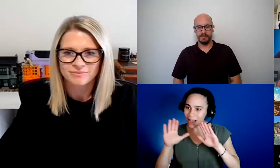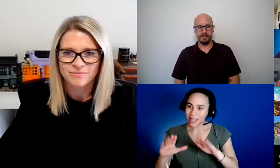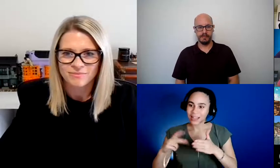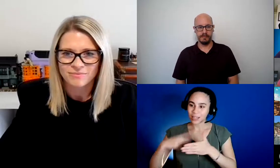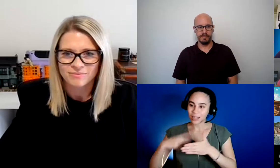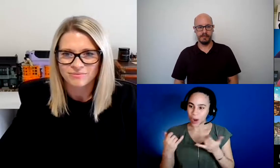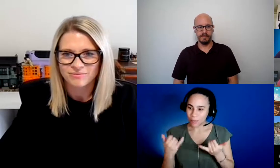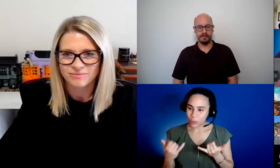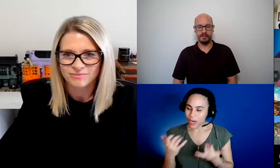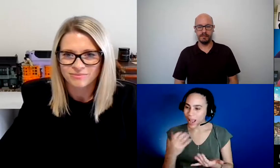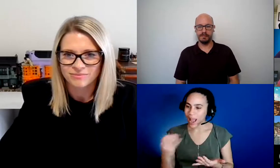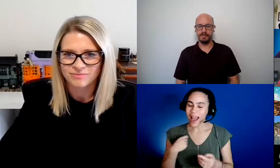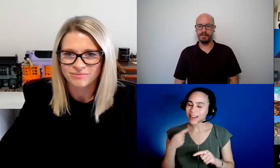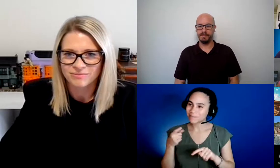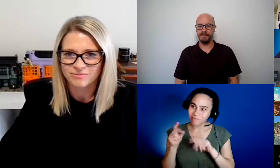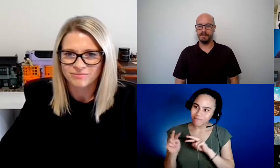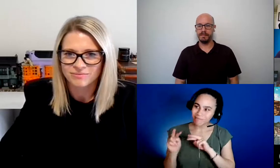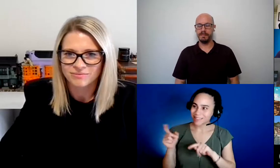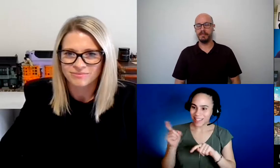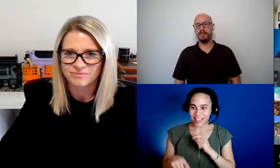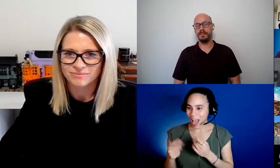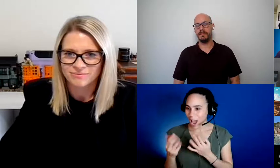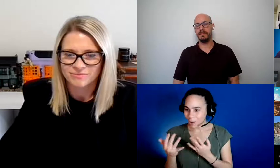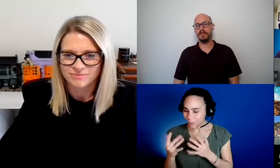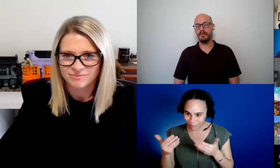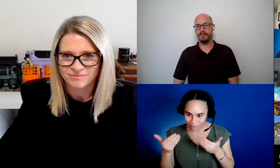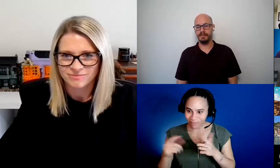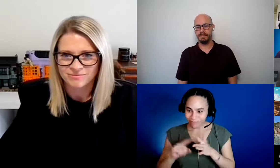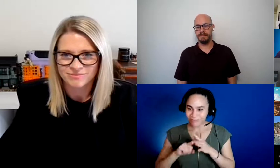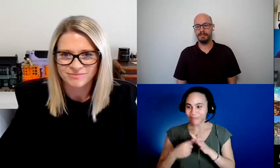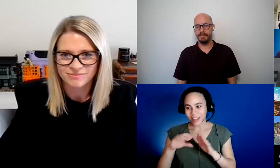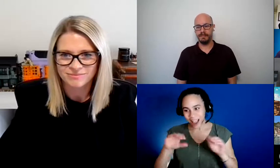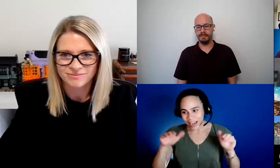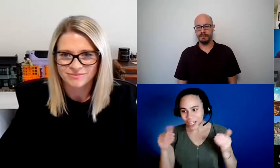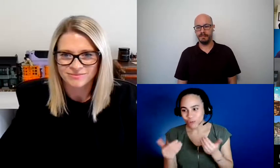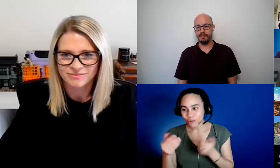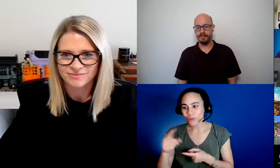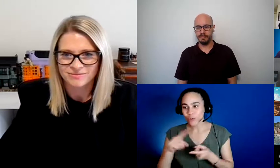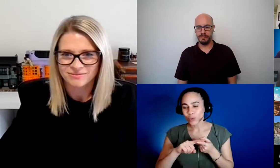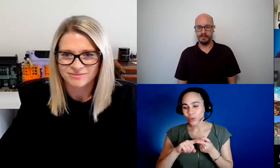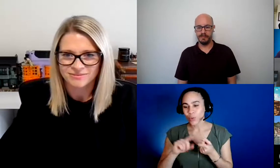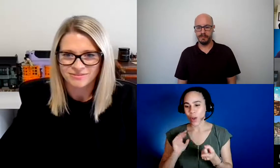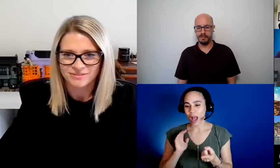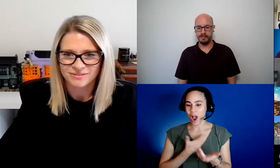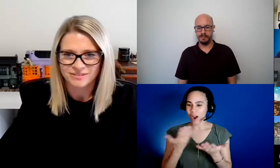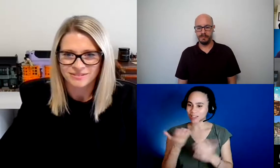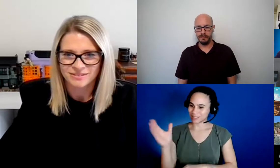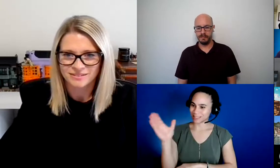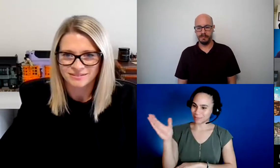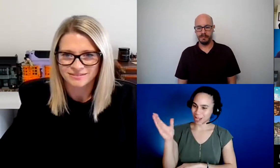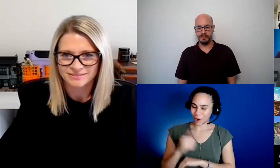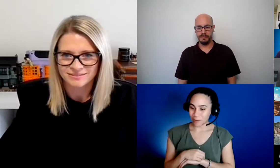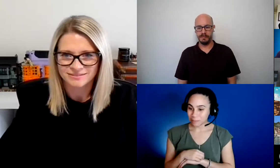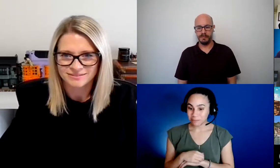can't wait to get into it and can't wait to introduce you guys to our speaker. So with that, I'm going to